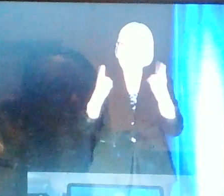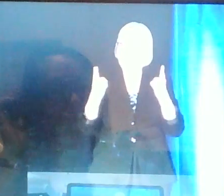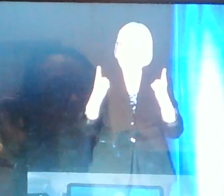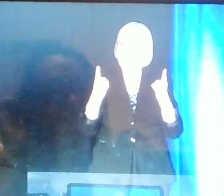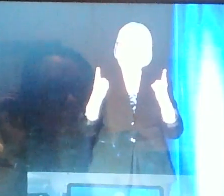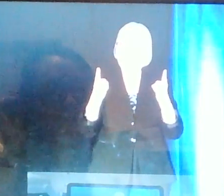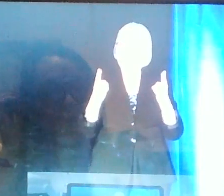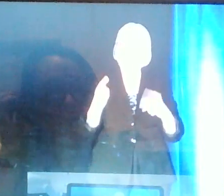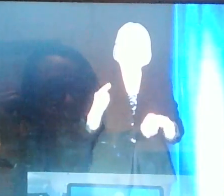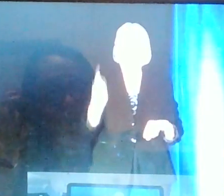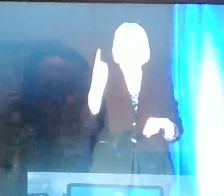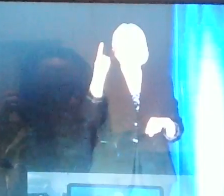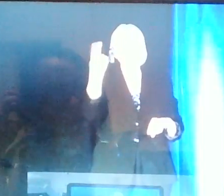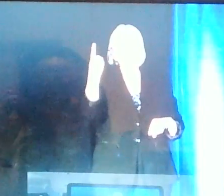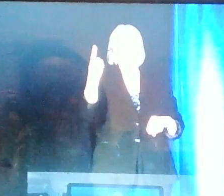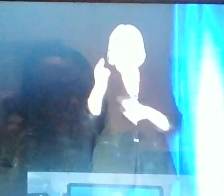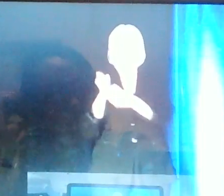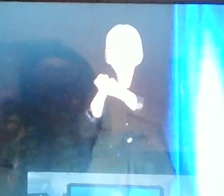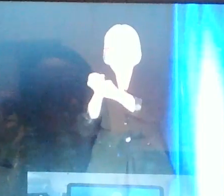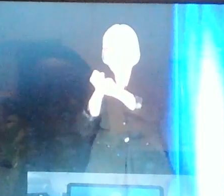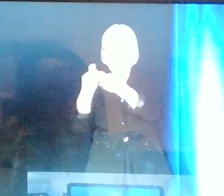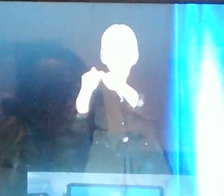But that's a different way of thinking.